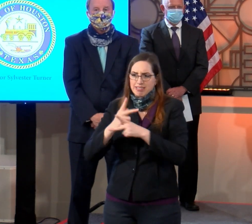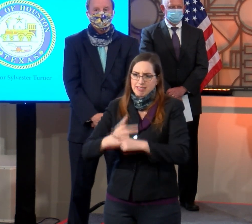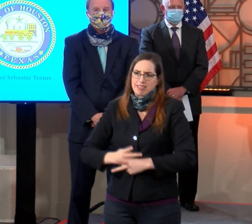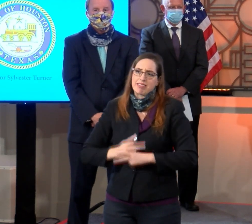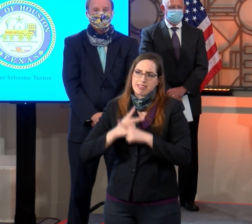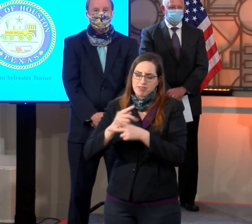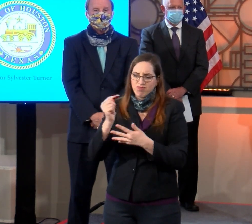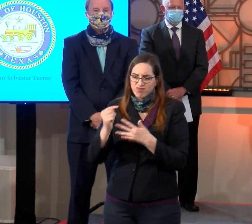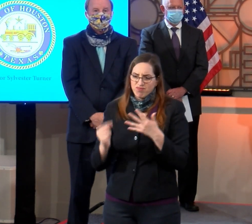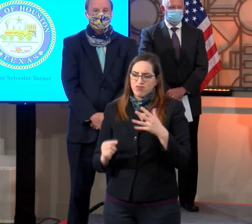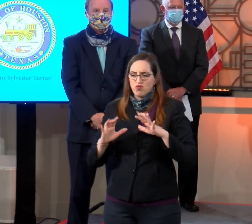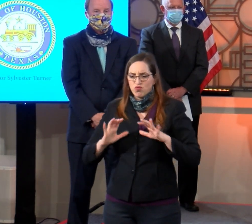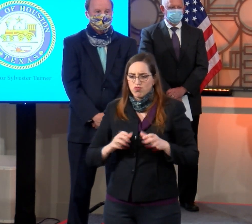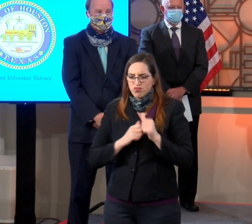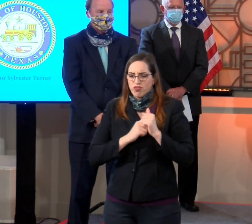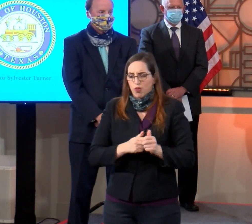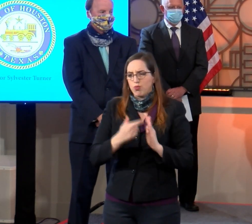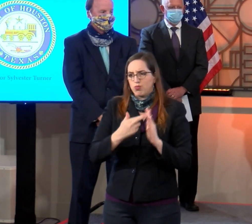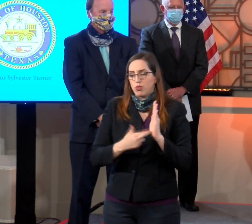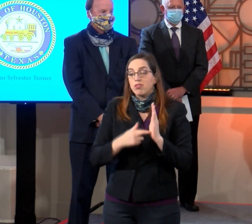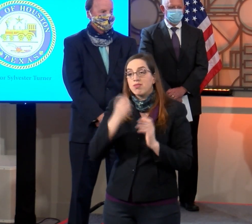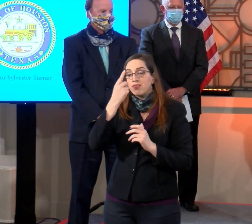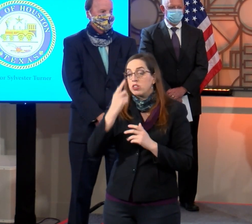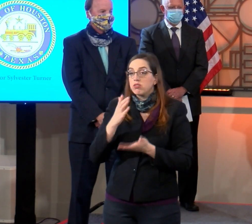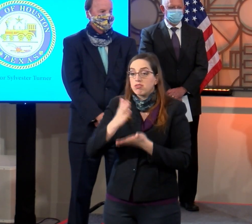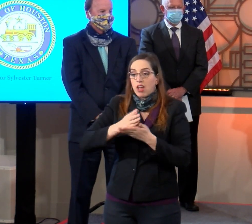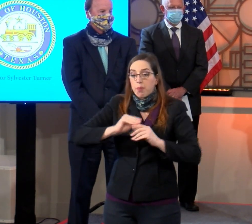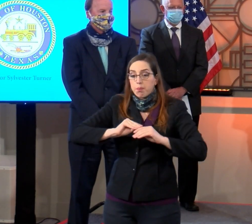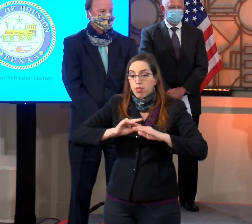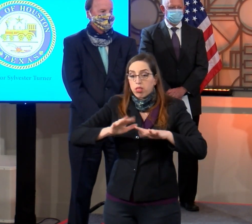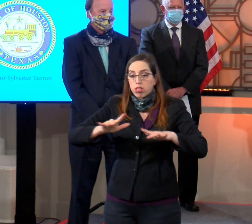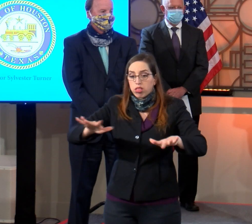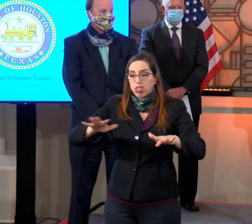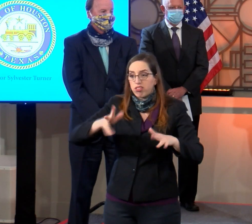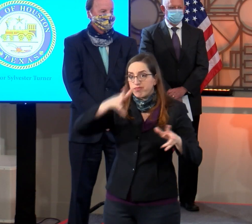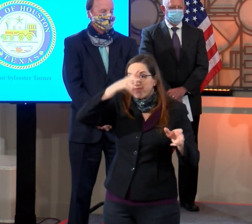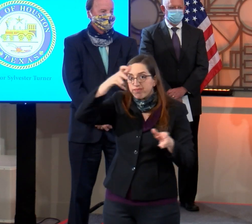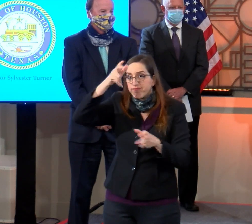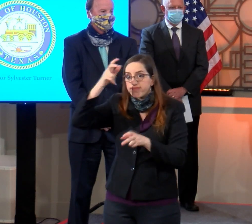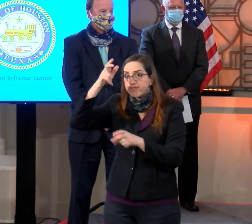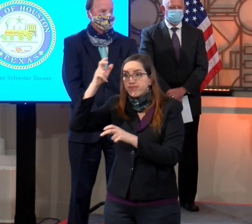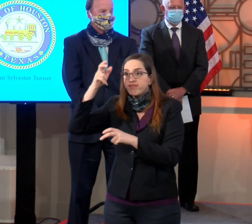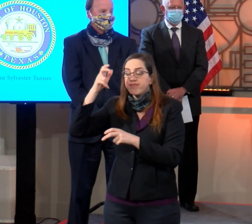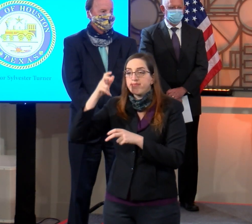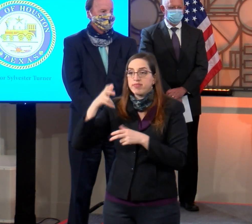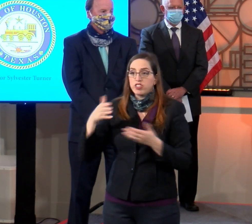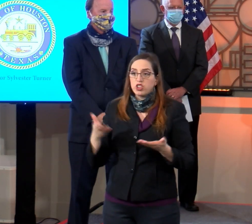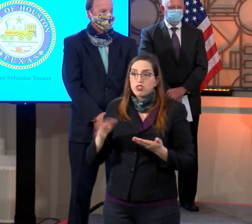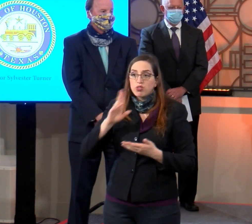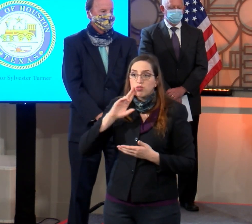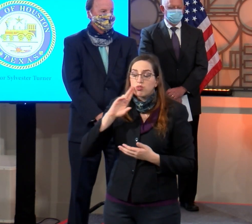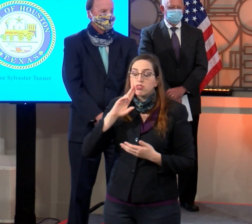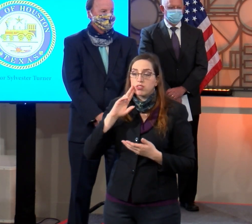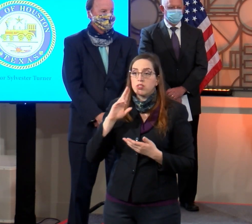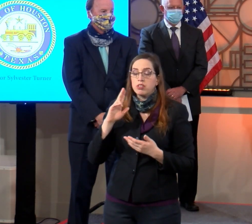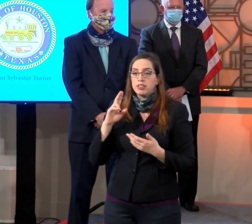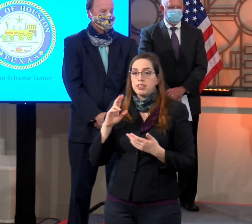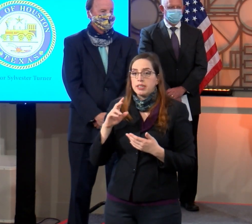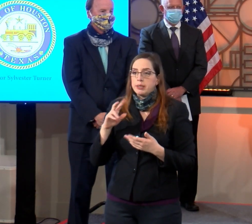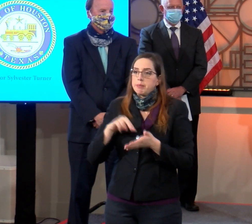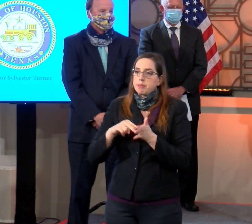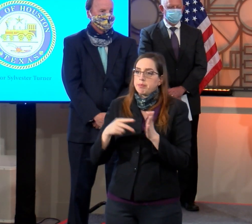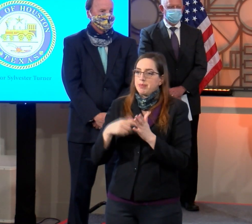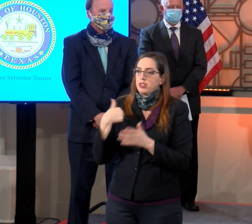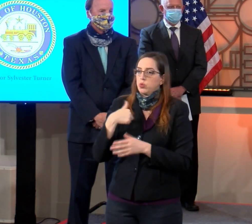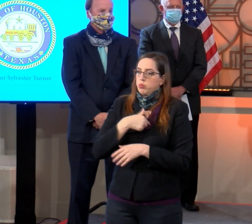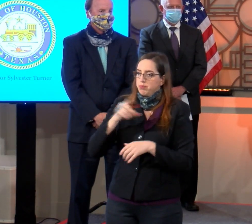The key to stopping the community spread of the coronavirus in our city is in our practice